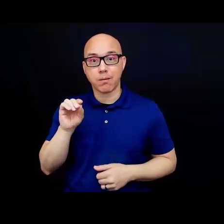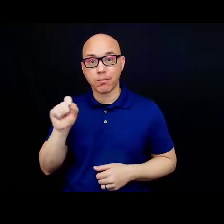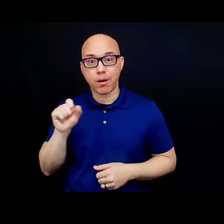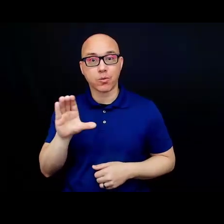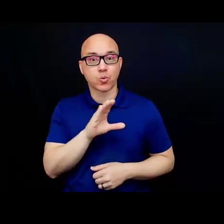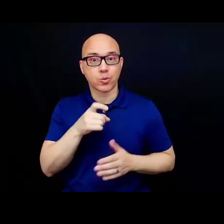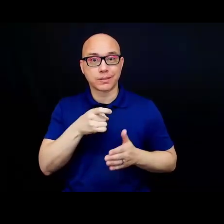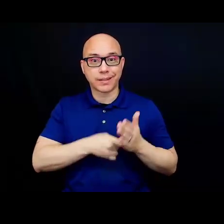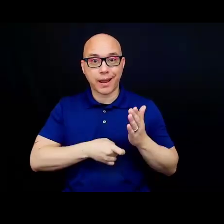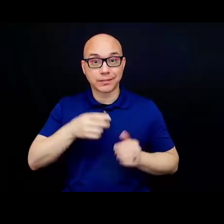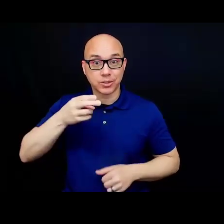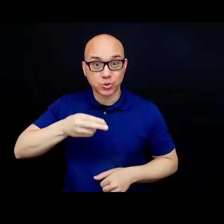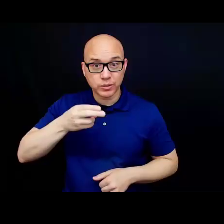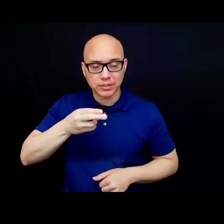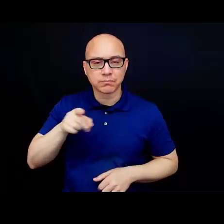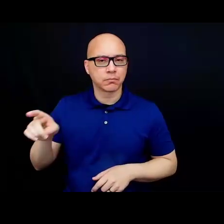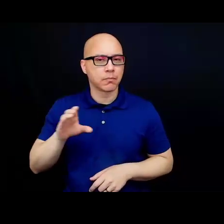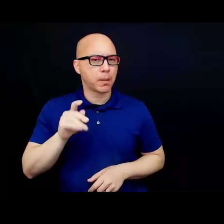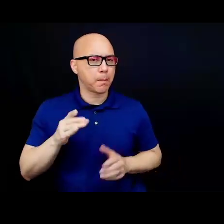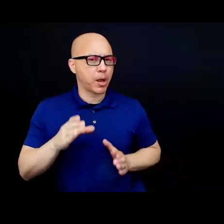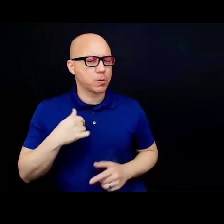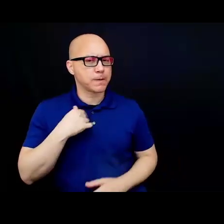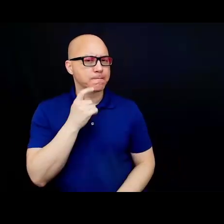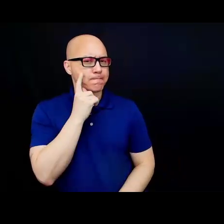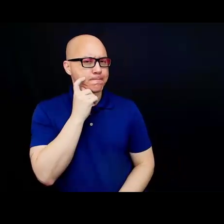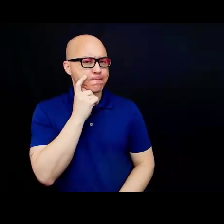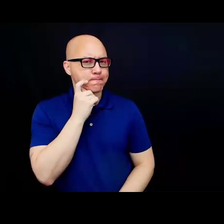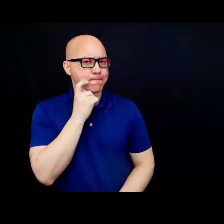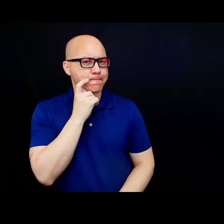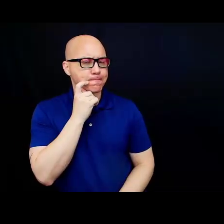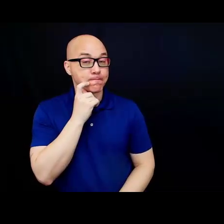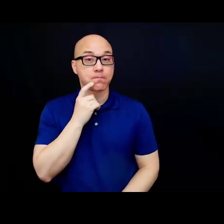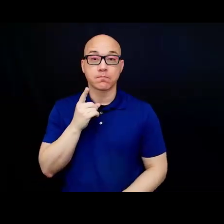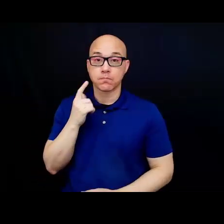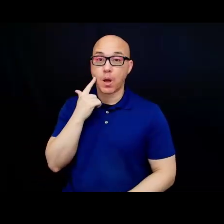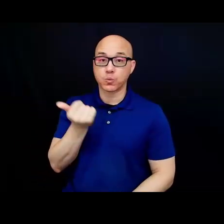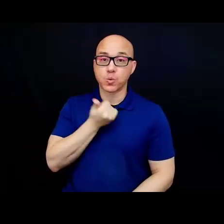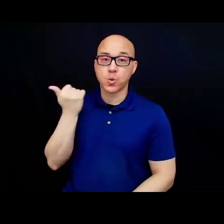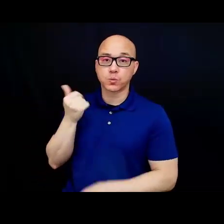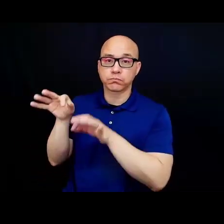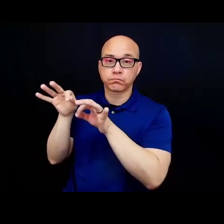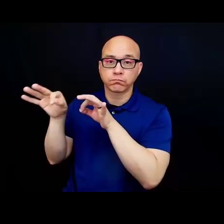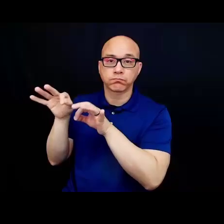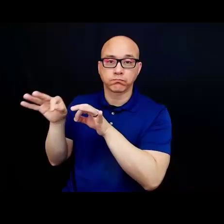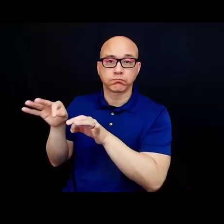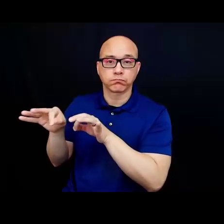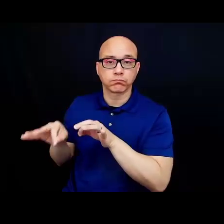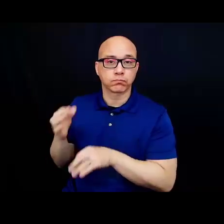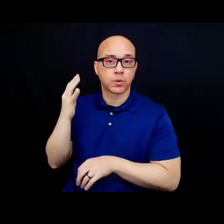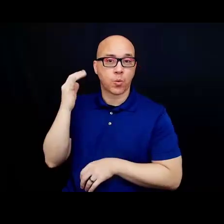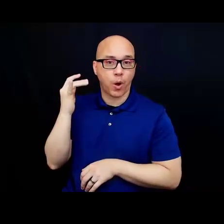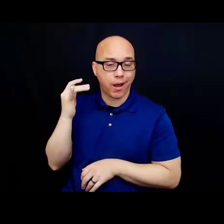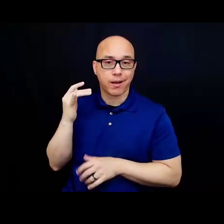red flags. And you're going to have to explain to a banker why the loss of revenue and